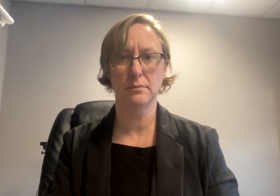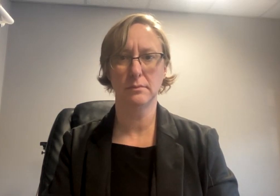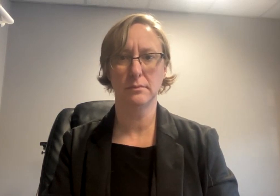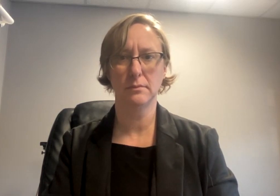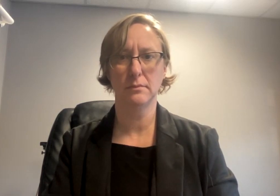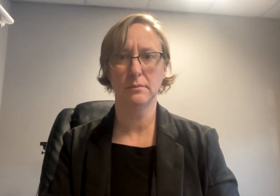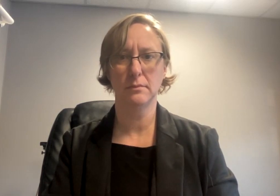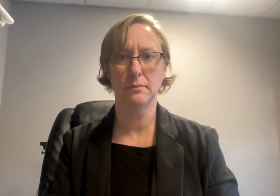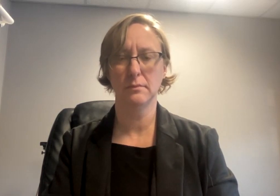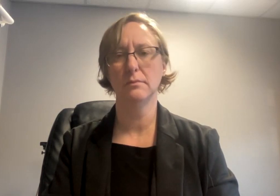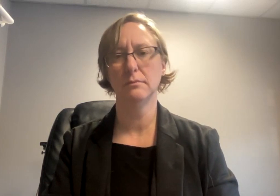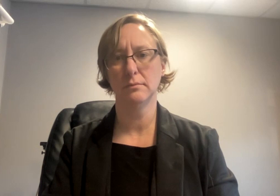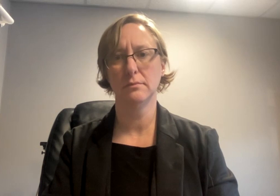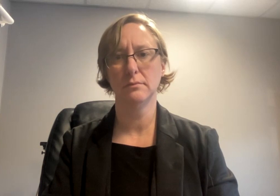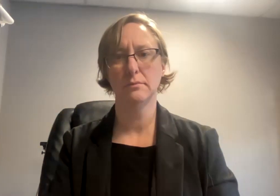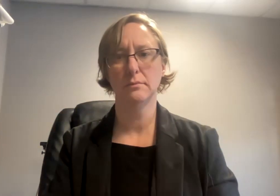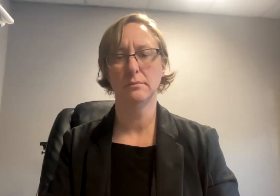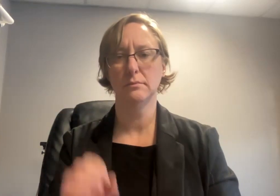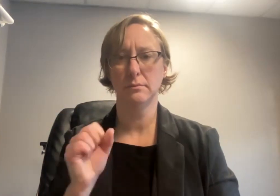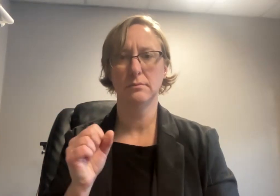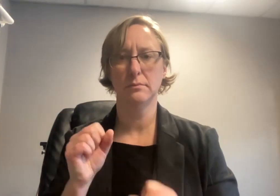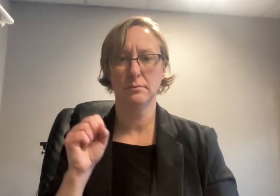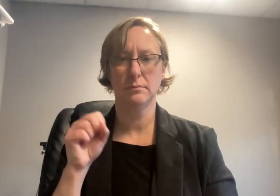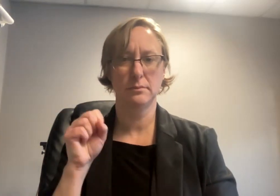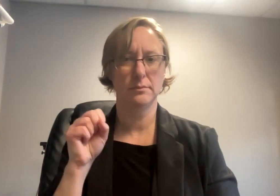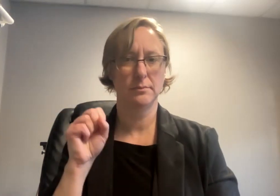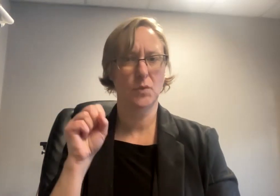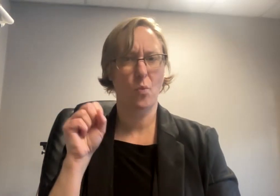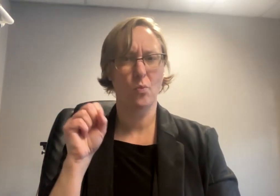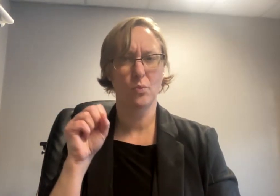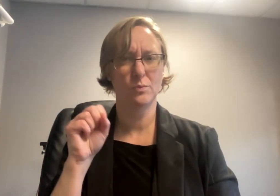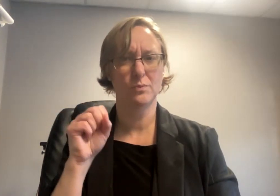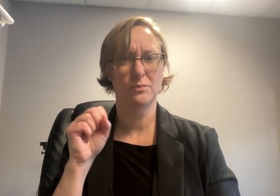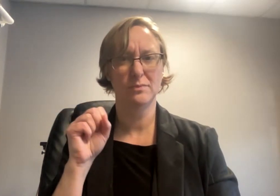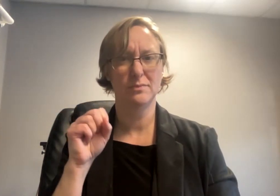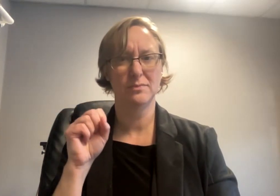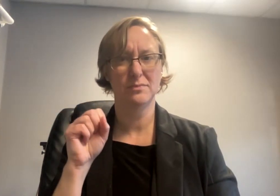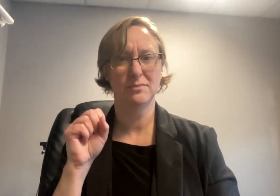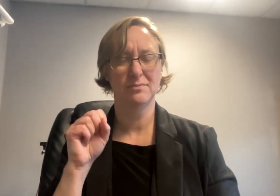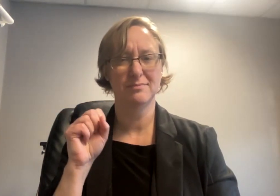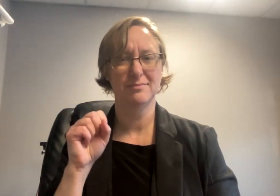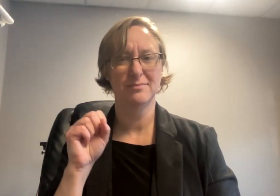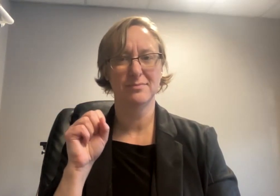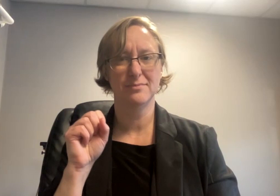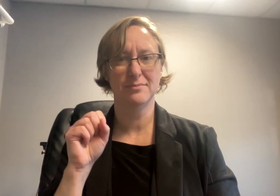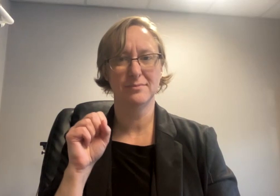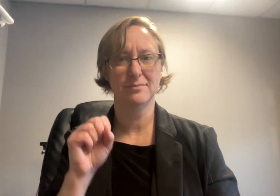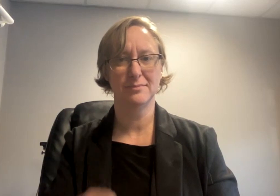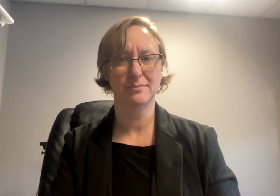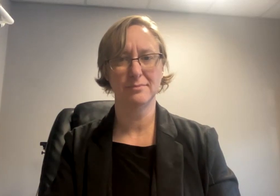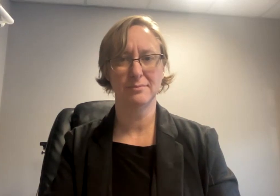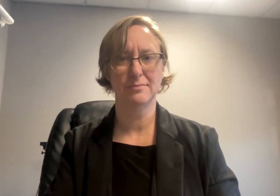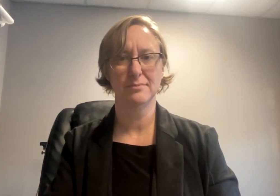To make sure that the questions are accessible by people who use ASL, if they're in